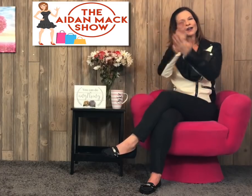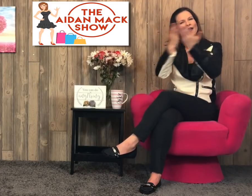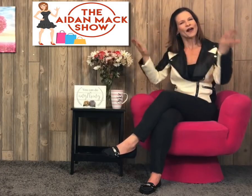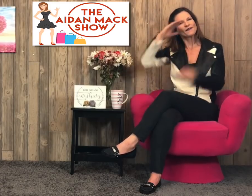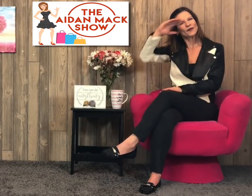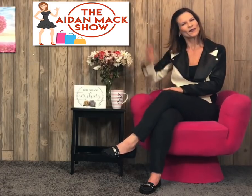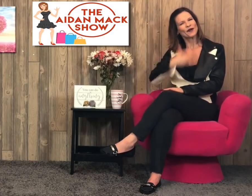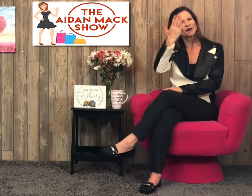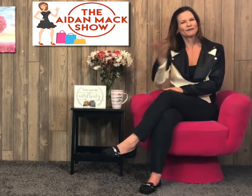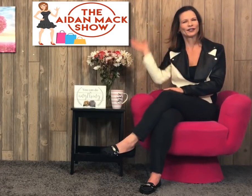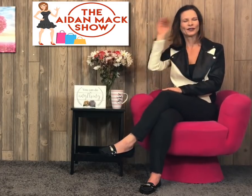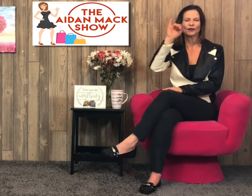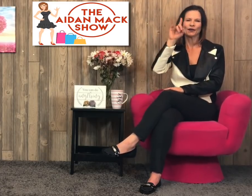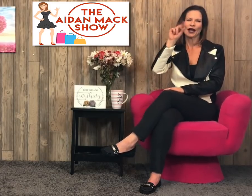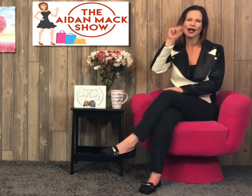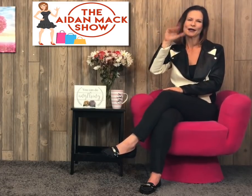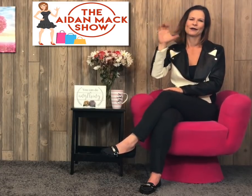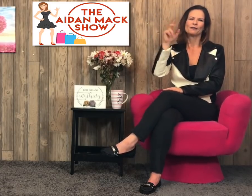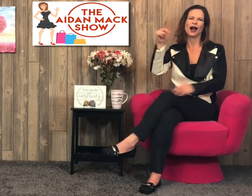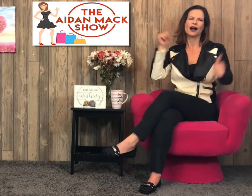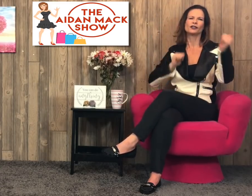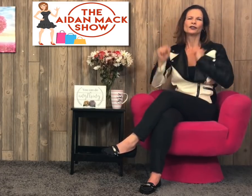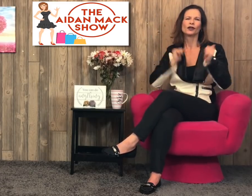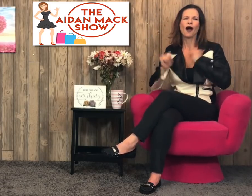Hello everyone, welcome to the Aiden Max Show.